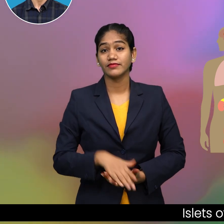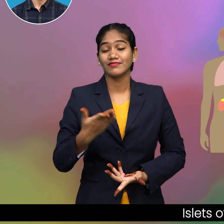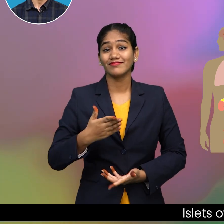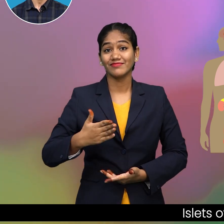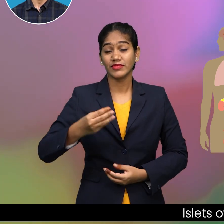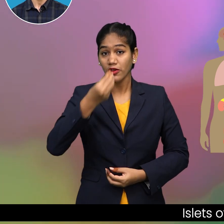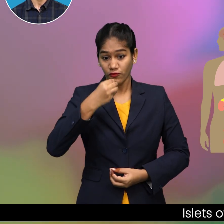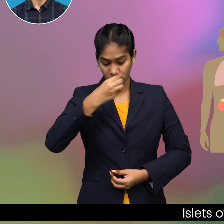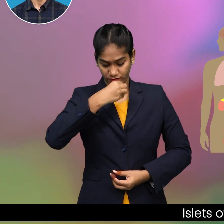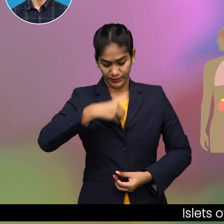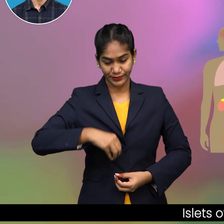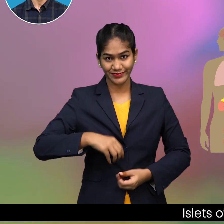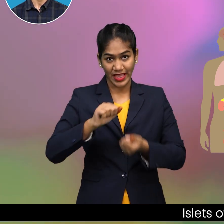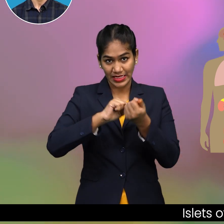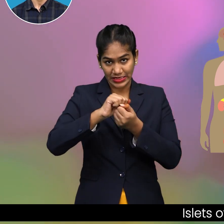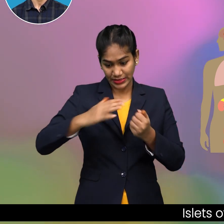islets of Langerhans,